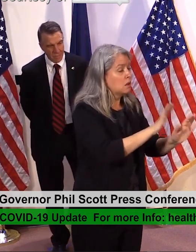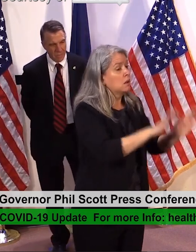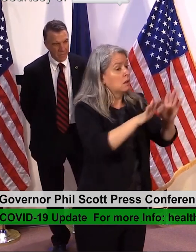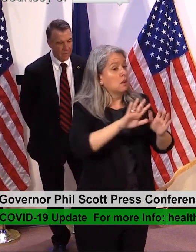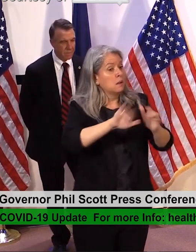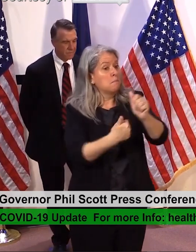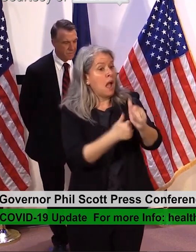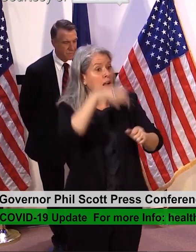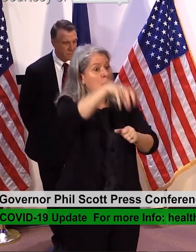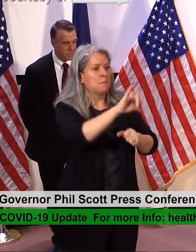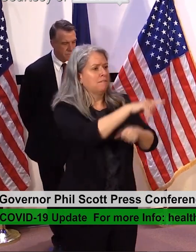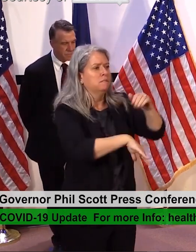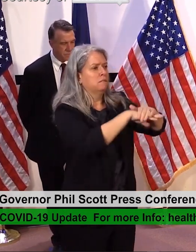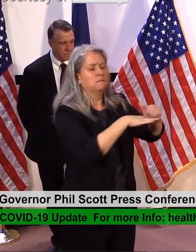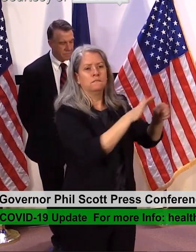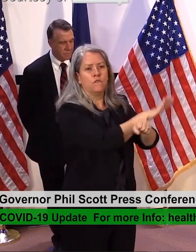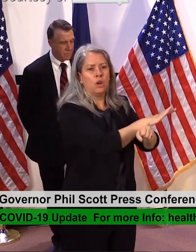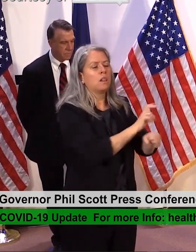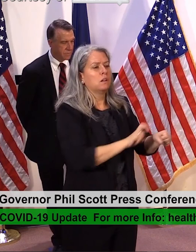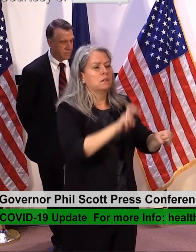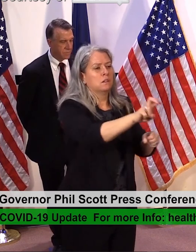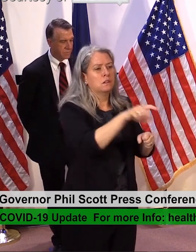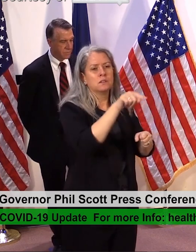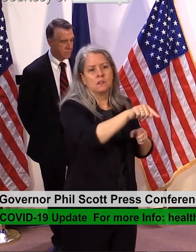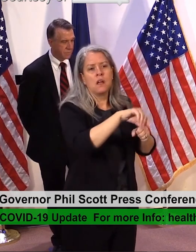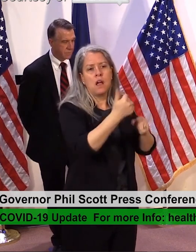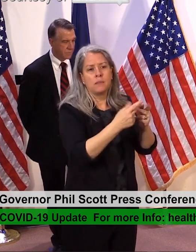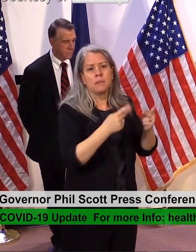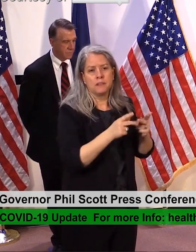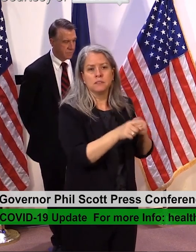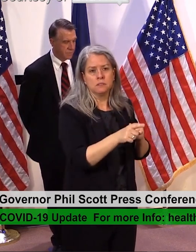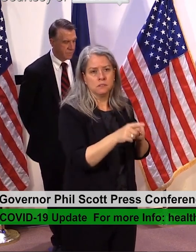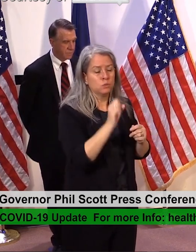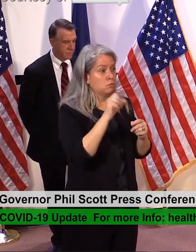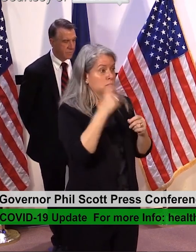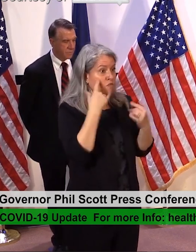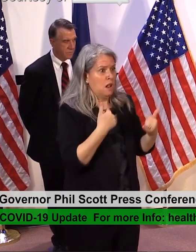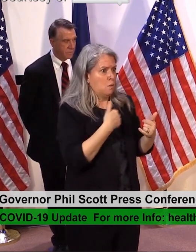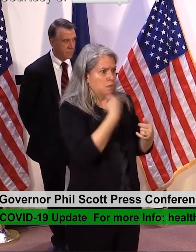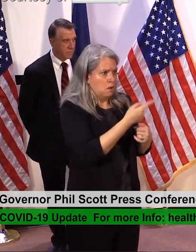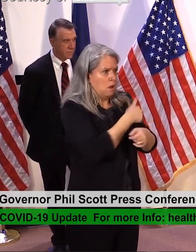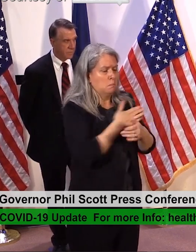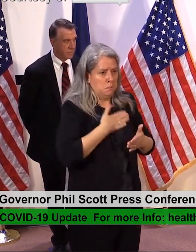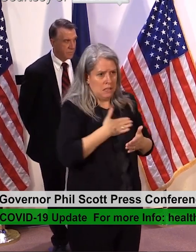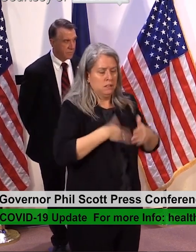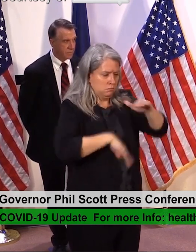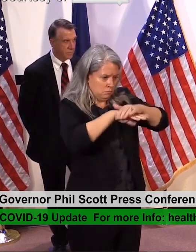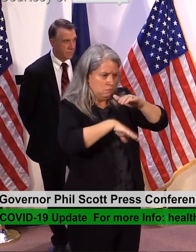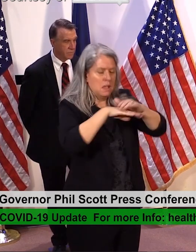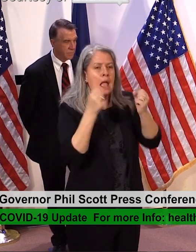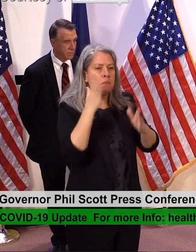we exceed that surge capacity of the hospital. So right now, we have asked them to increase their surge capacity. Okay. All